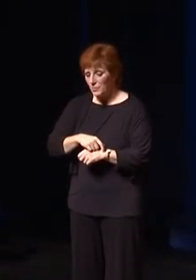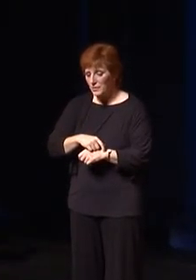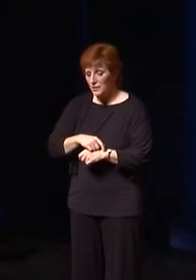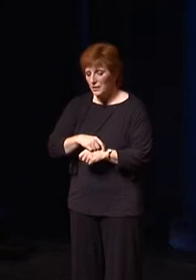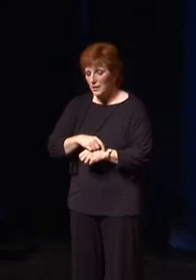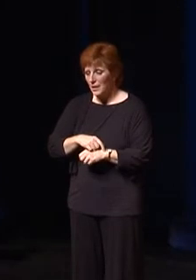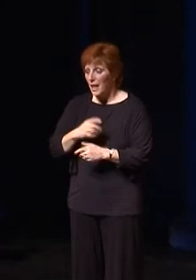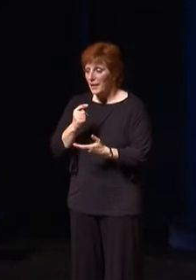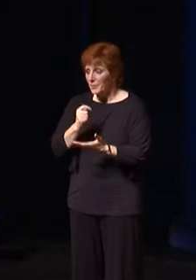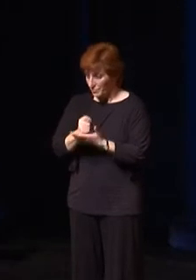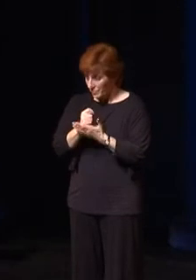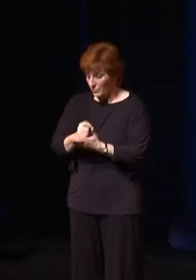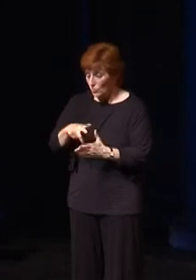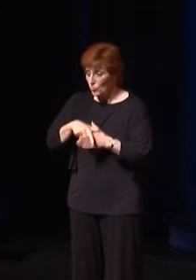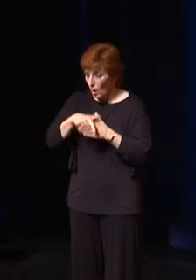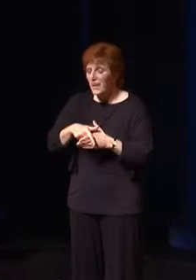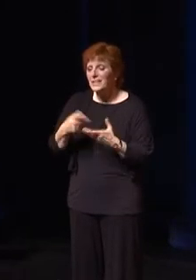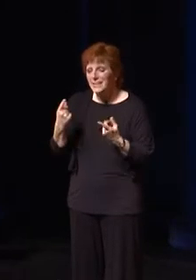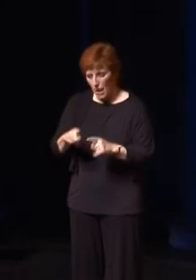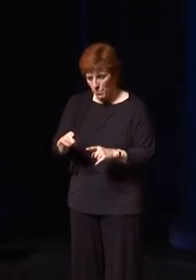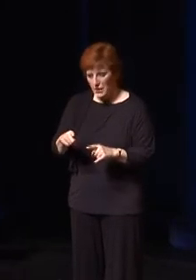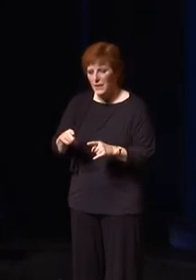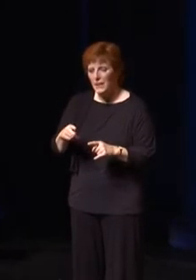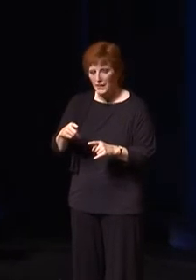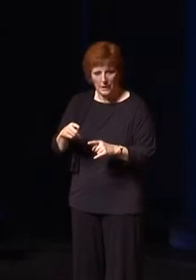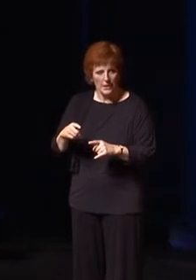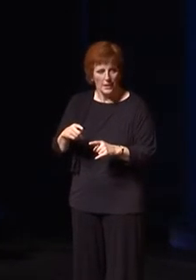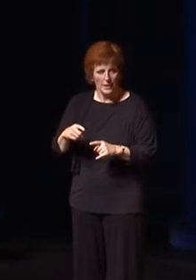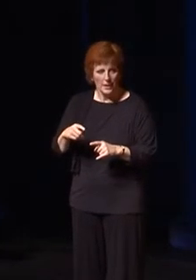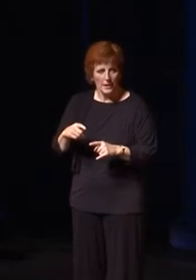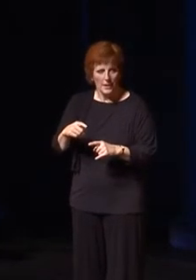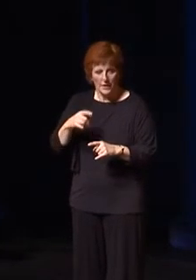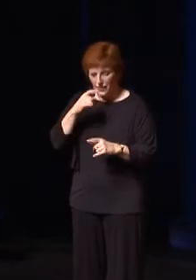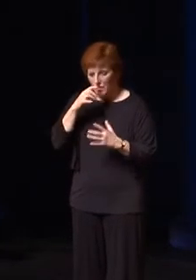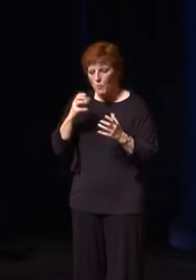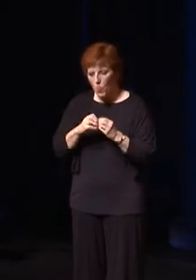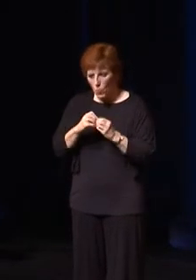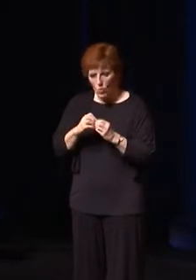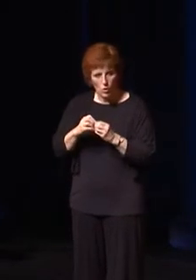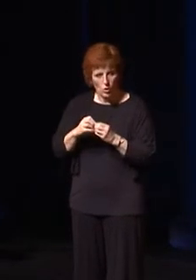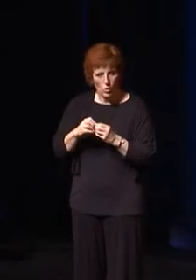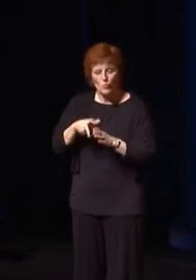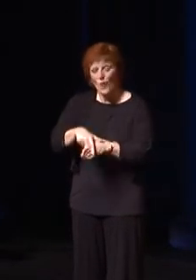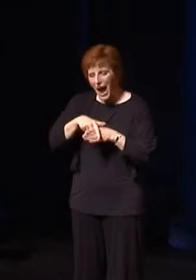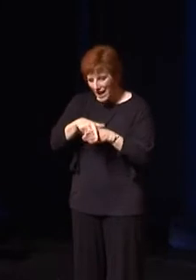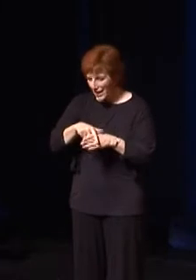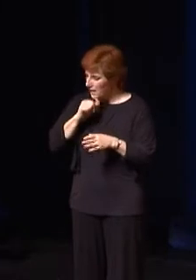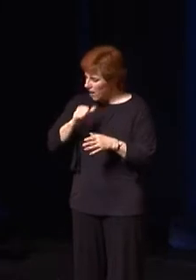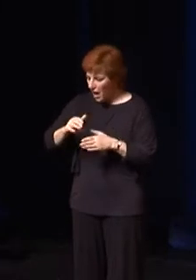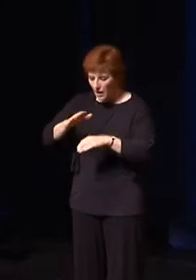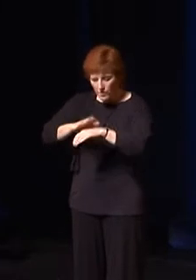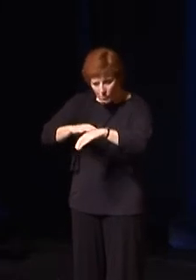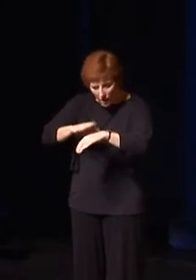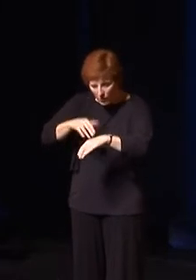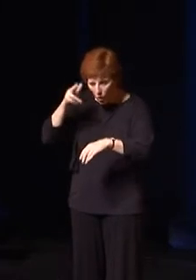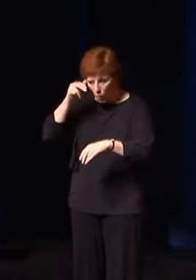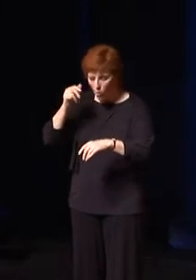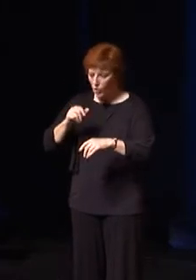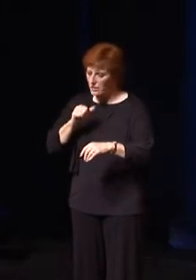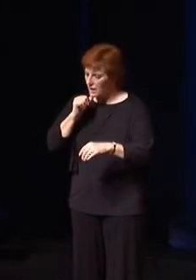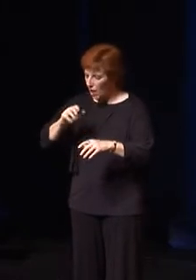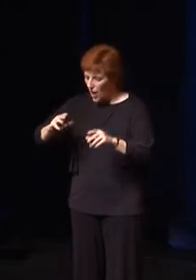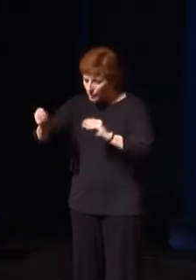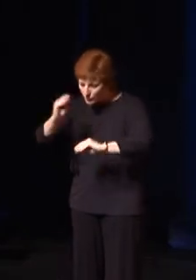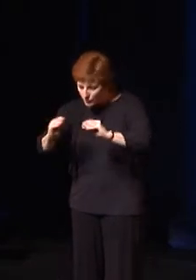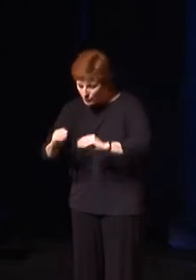and therapeutic riding, it's happening when the kid is on the horse, not petting it, not putting the tack on, not leaning around riding. It's when it